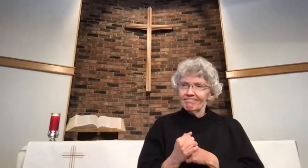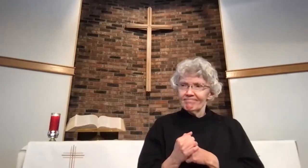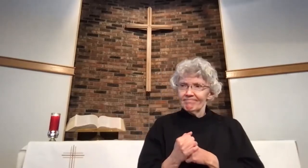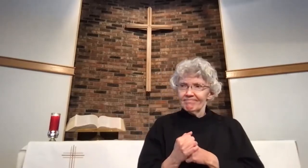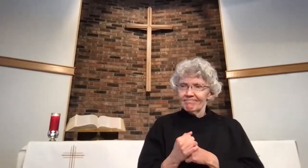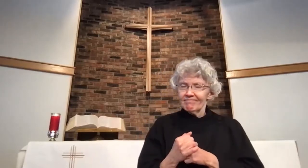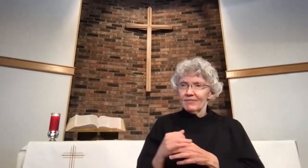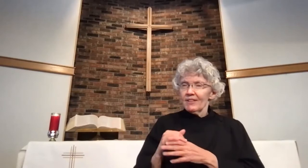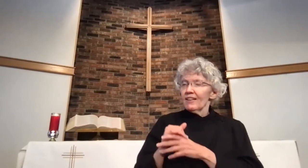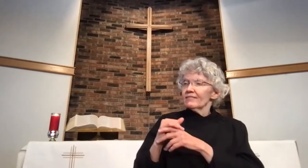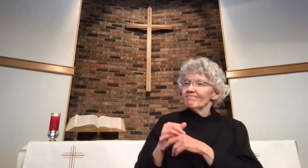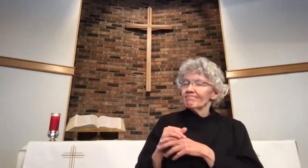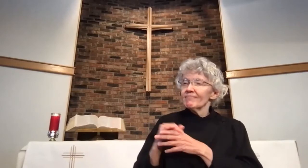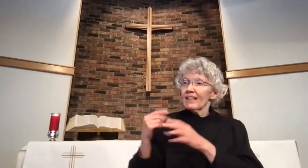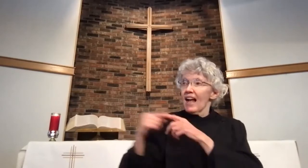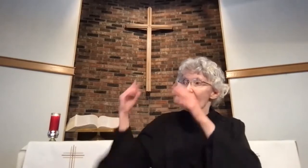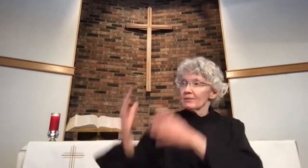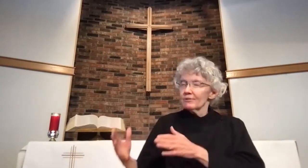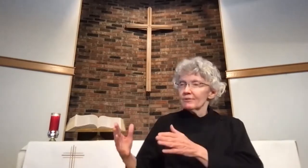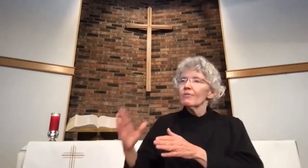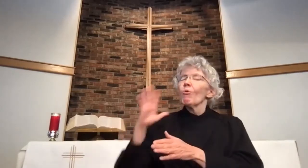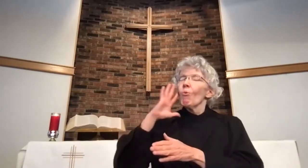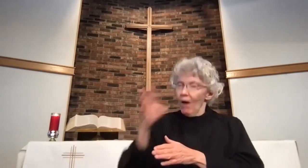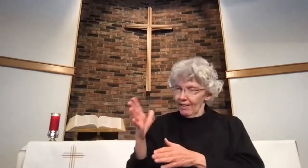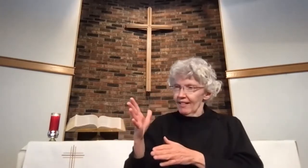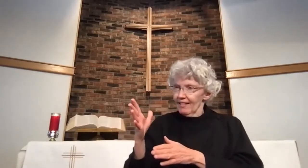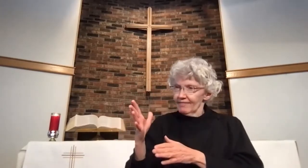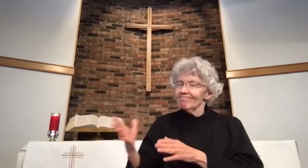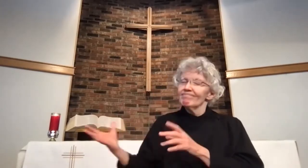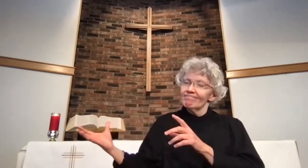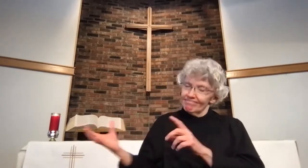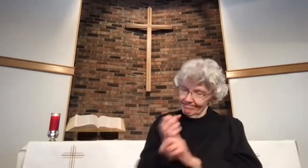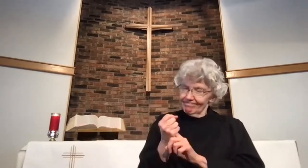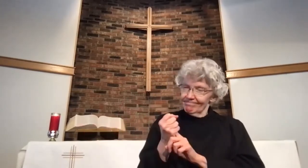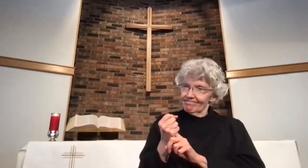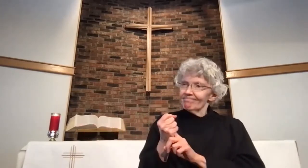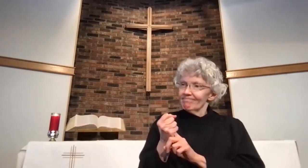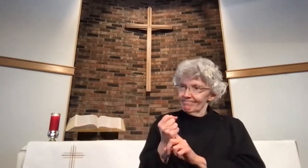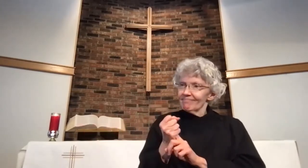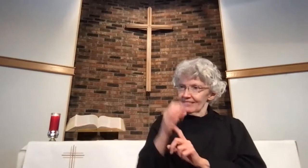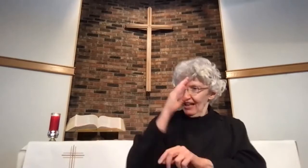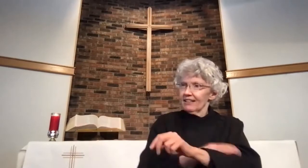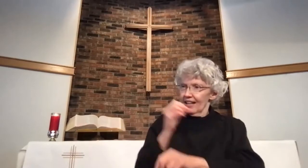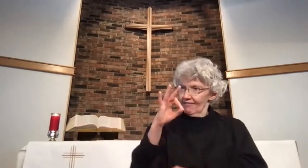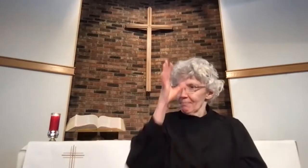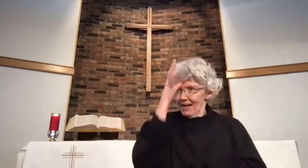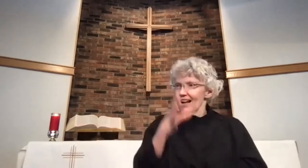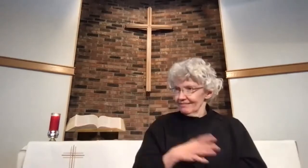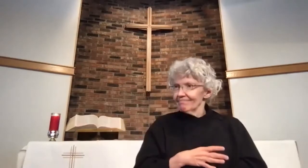The human one is about to be delivered into human hands."